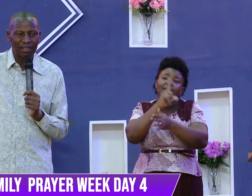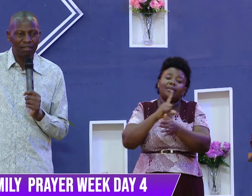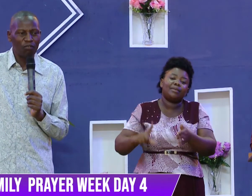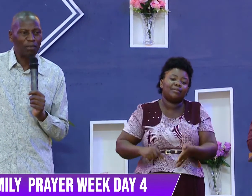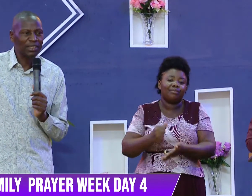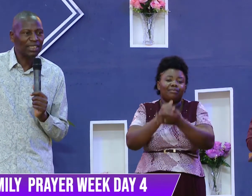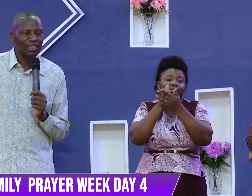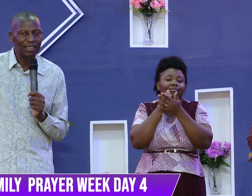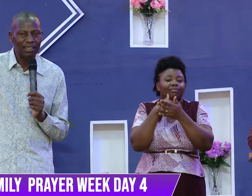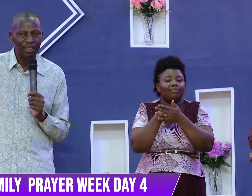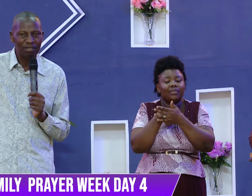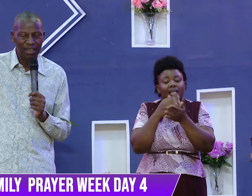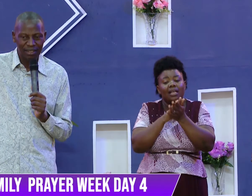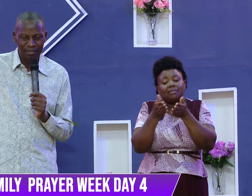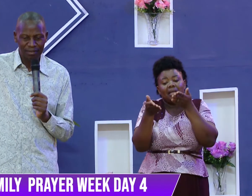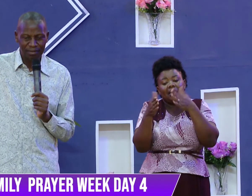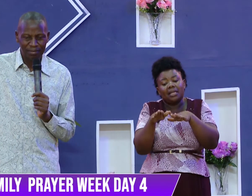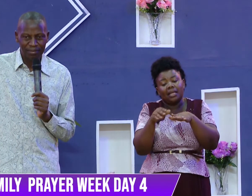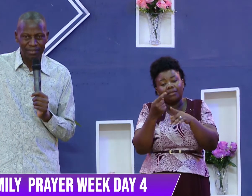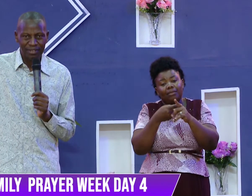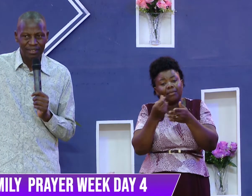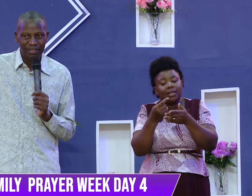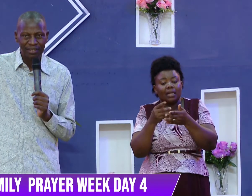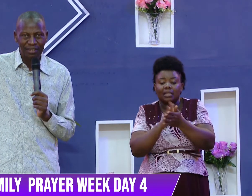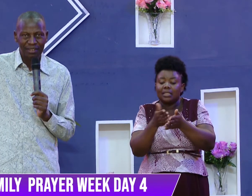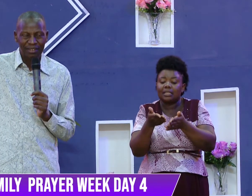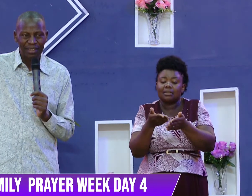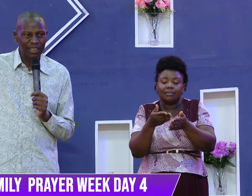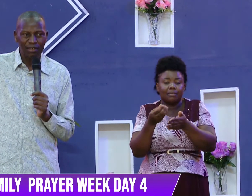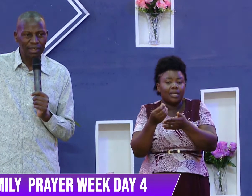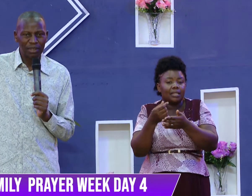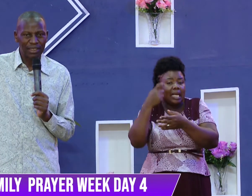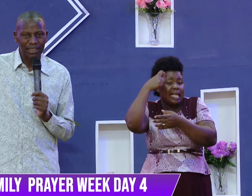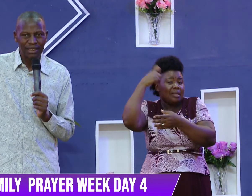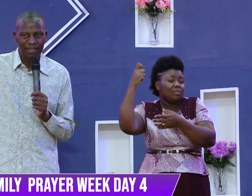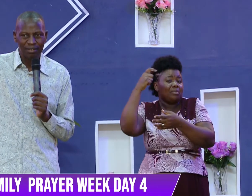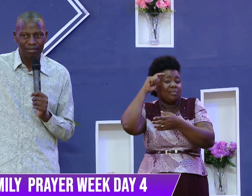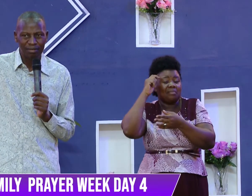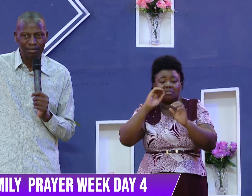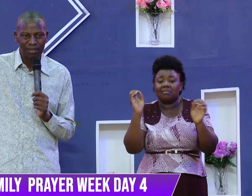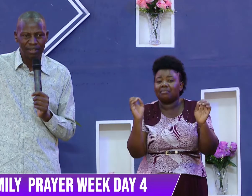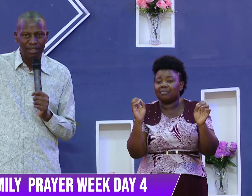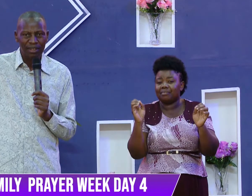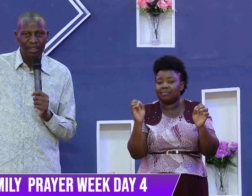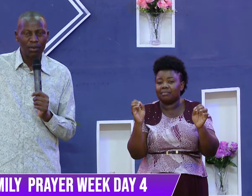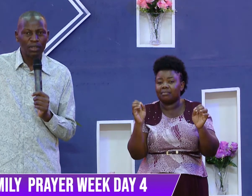started praying, Lord, help me. That I may die unto money, that money takes me no more. That I'm not taken